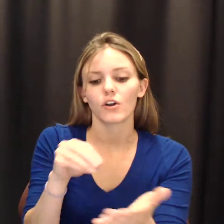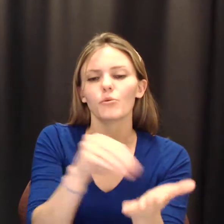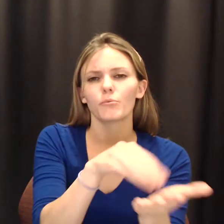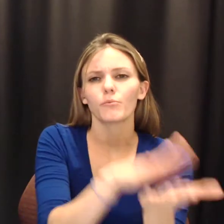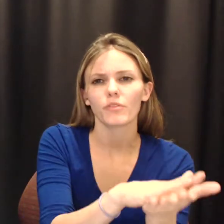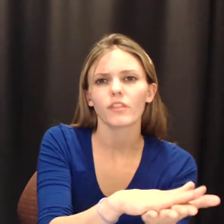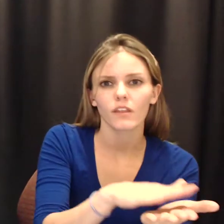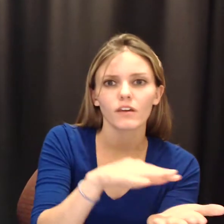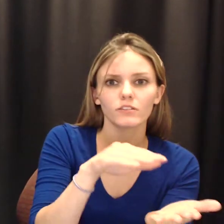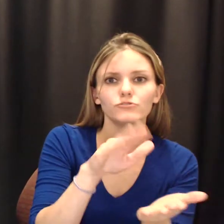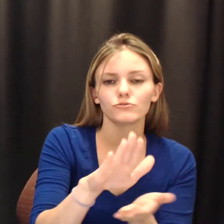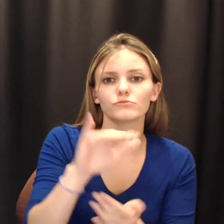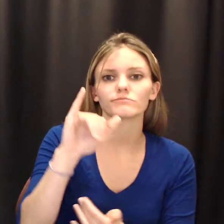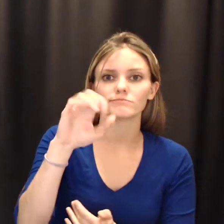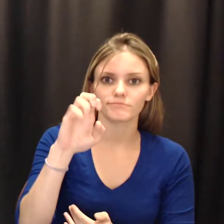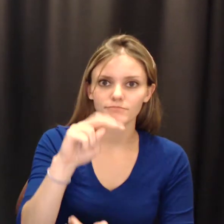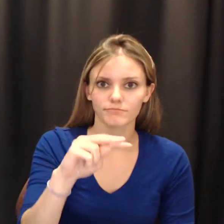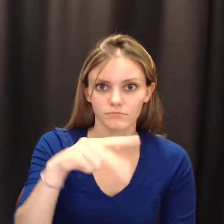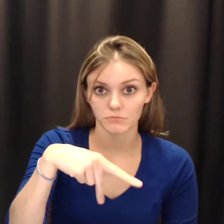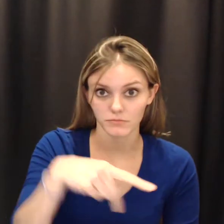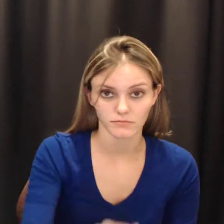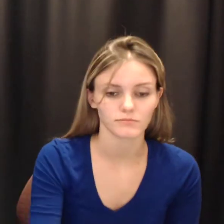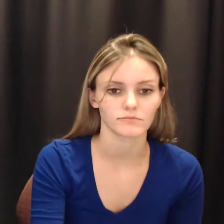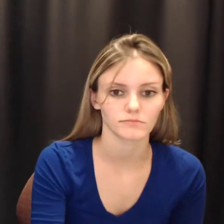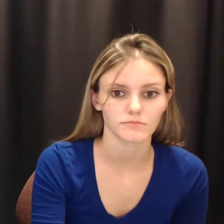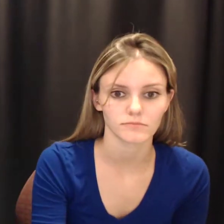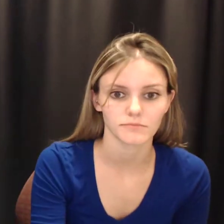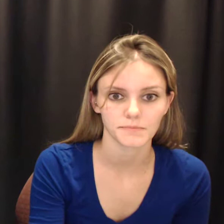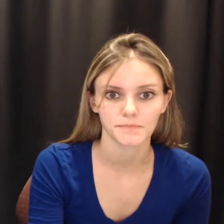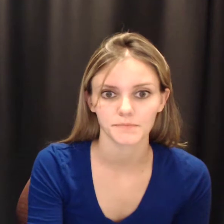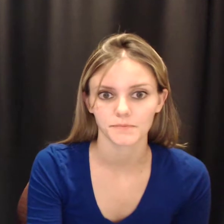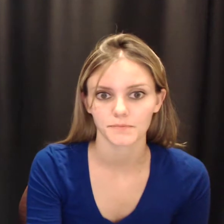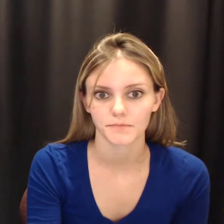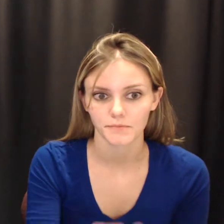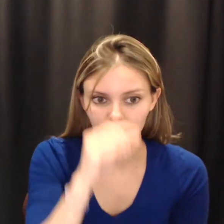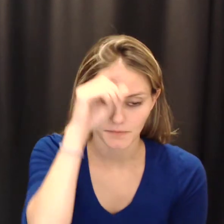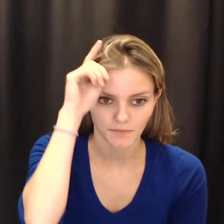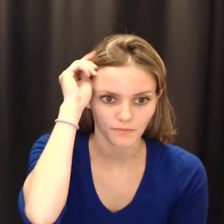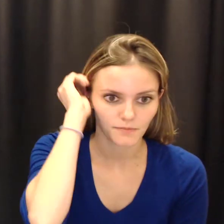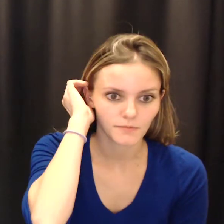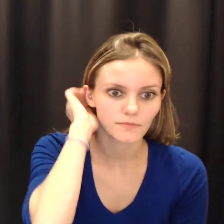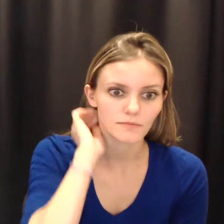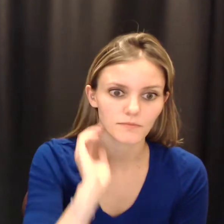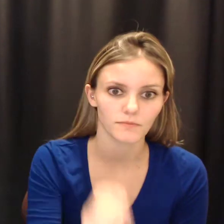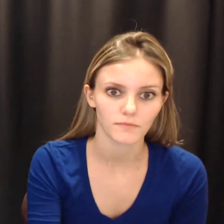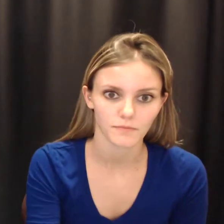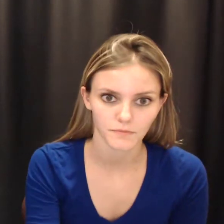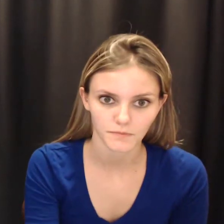At your previous job, did you use any assistive technology to help you accomplish your task?